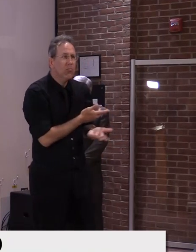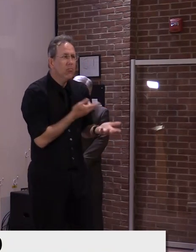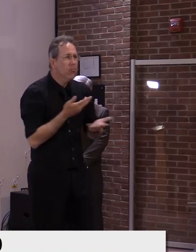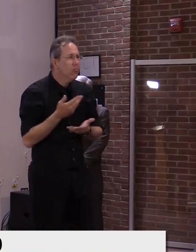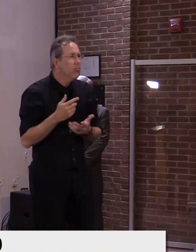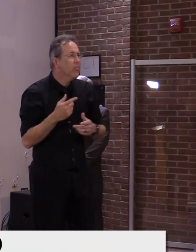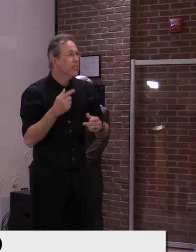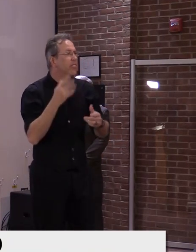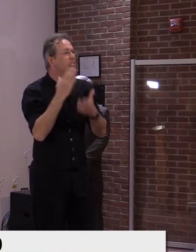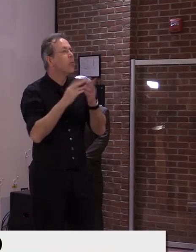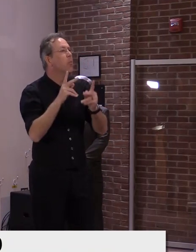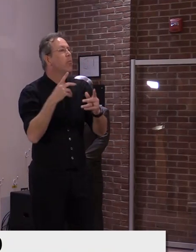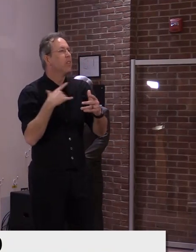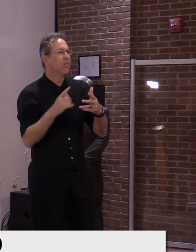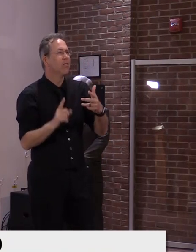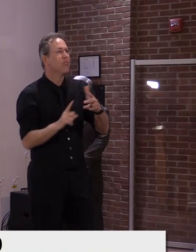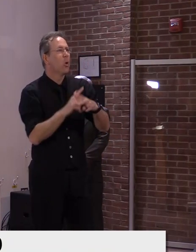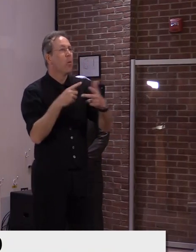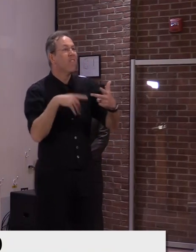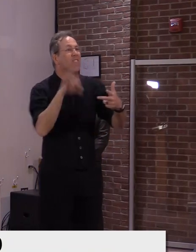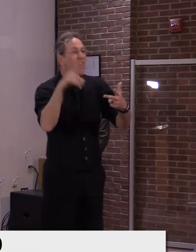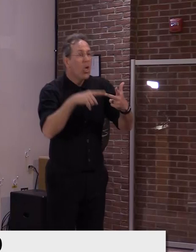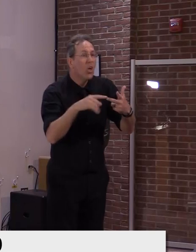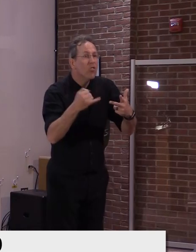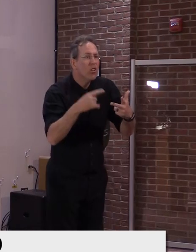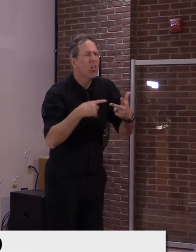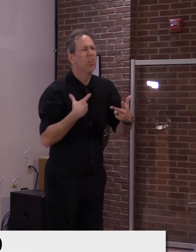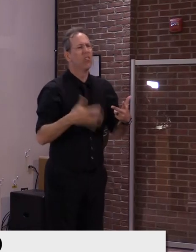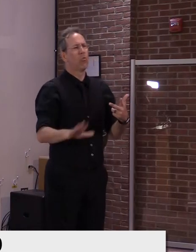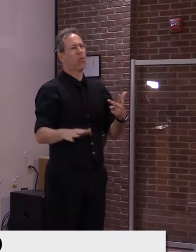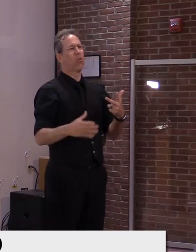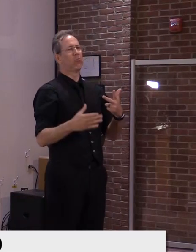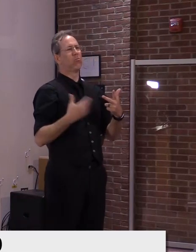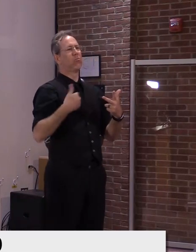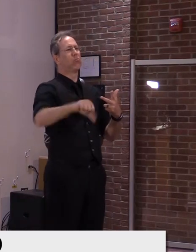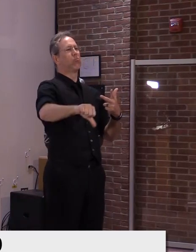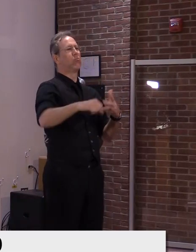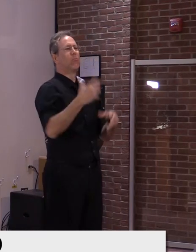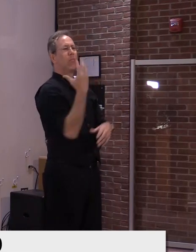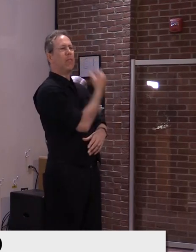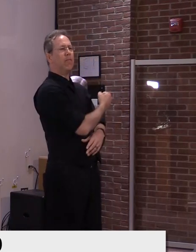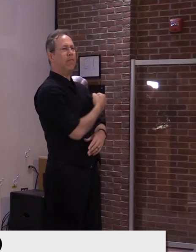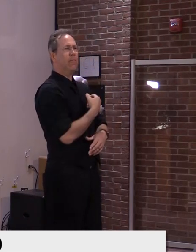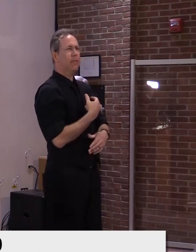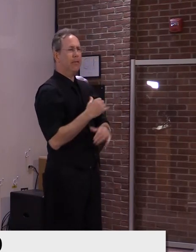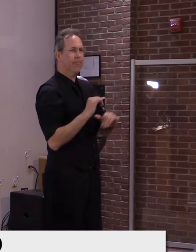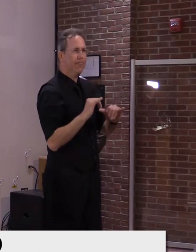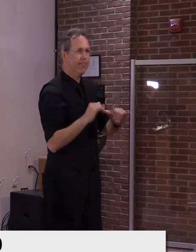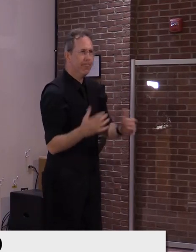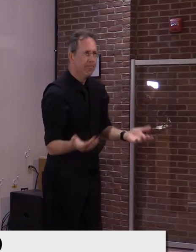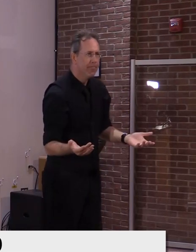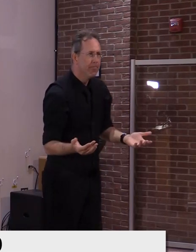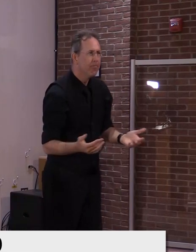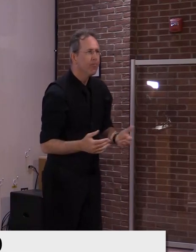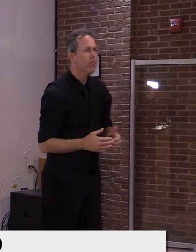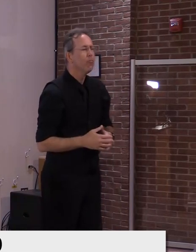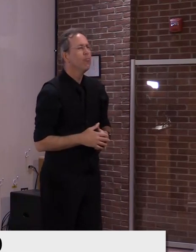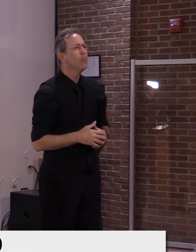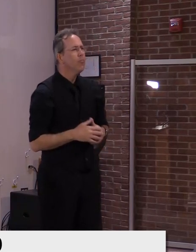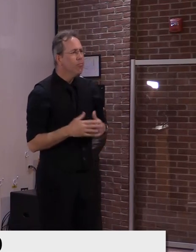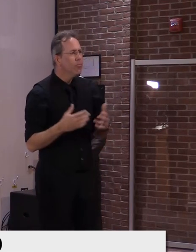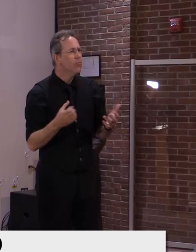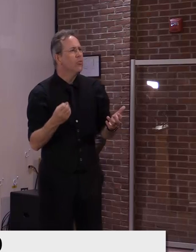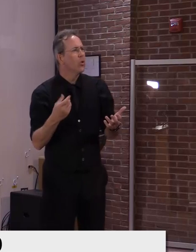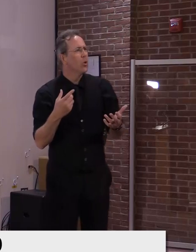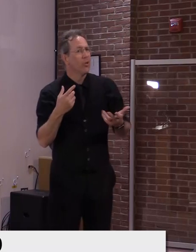come up with that number because they're given a choice. So they may come back and they may not want a vaccination at